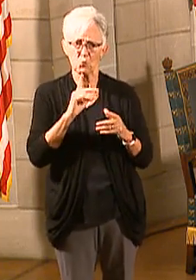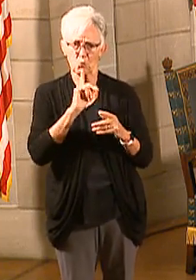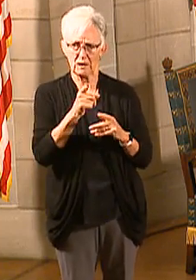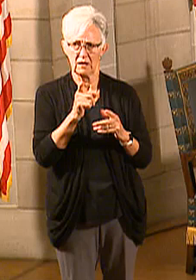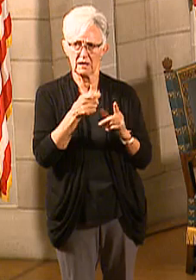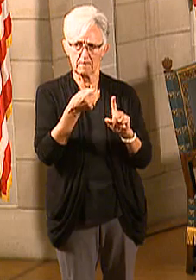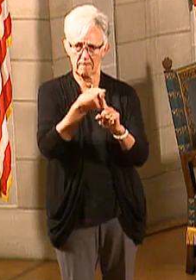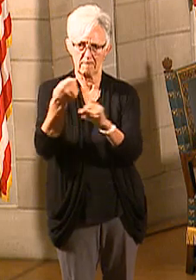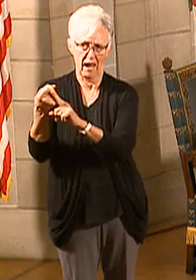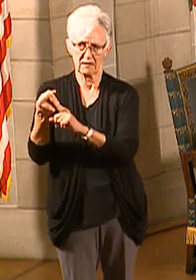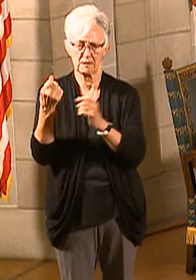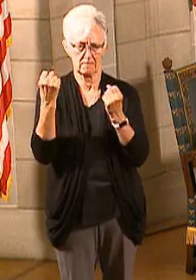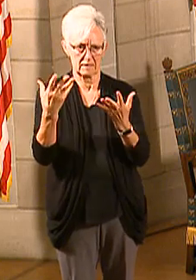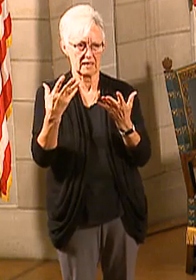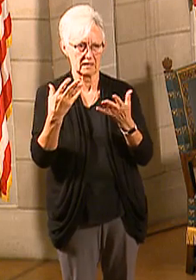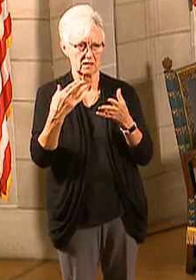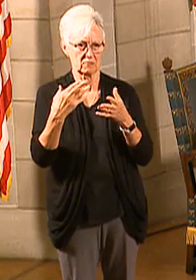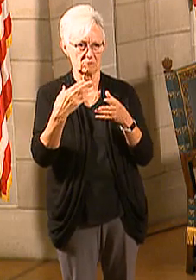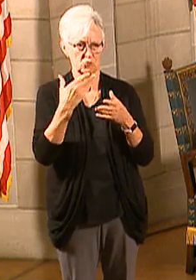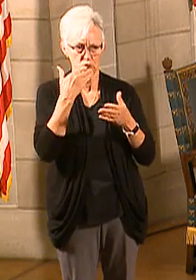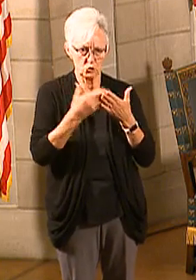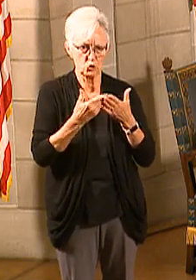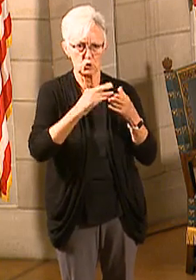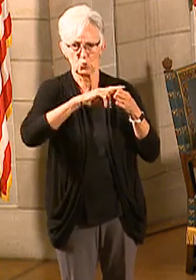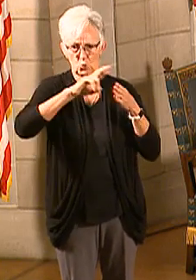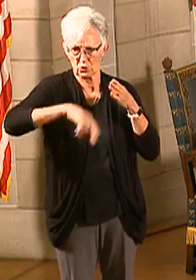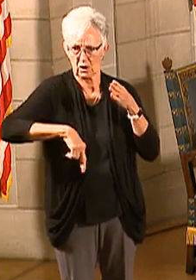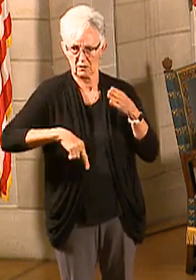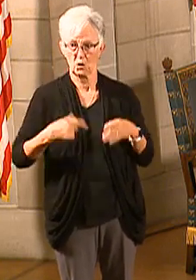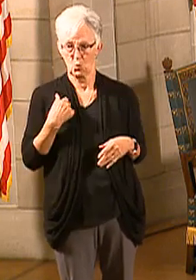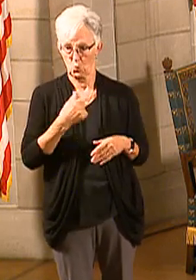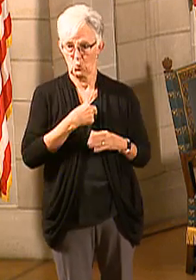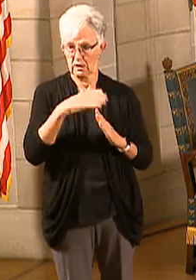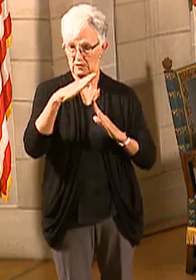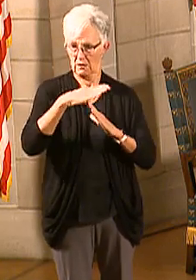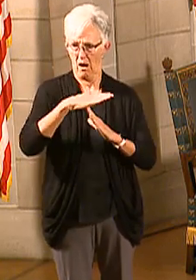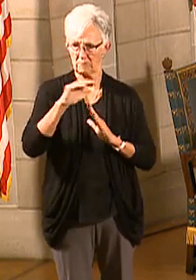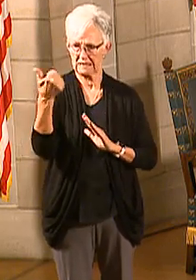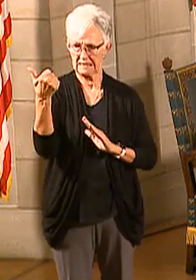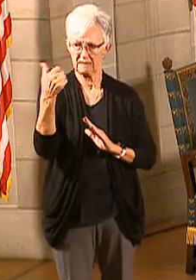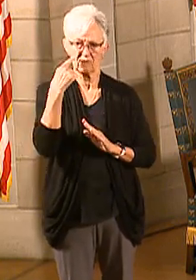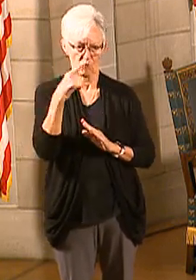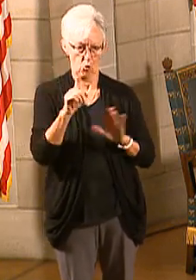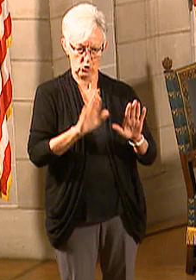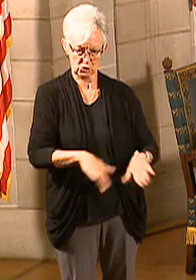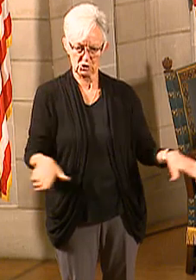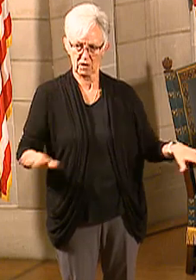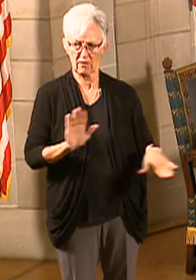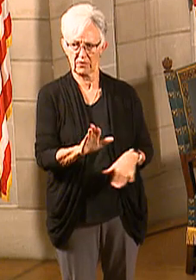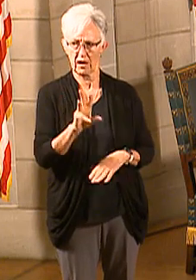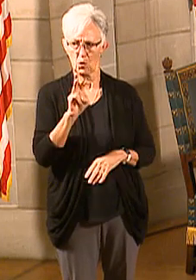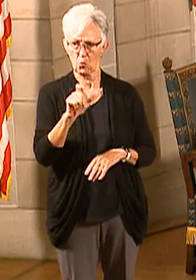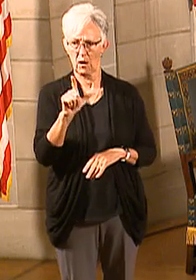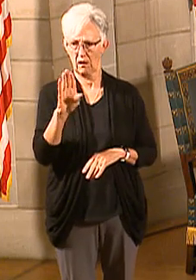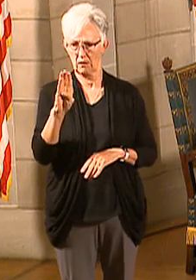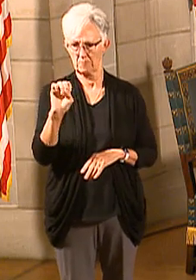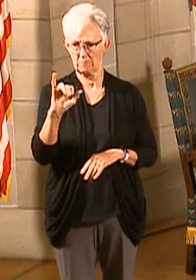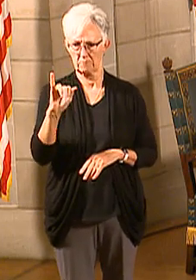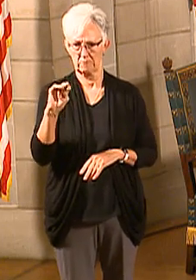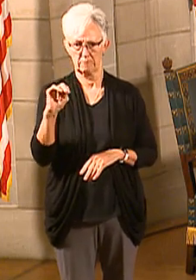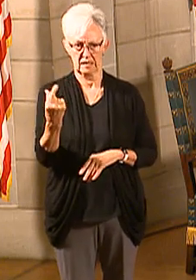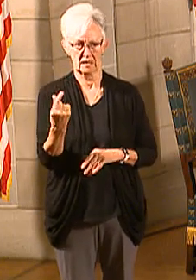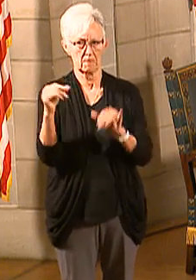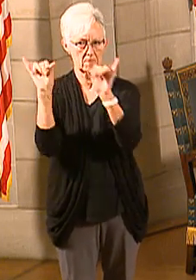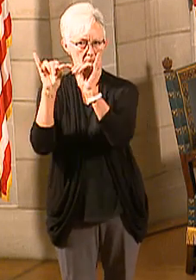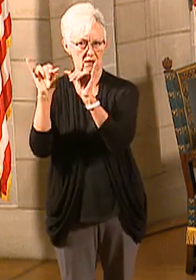highlighted. Nebraska continues to rank in the top 10 states for the well-being of children as measured by Casey Family Programs, a national leader